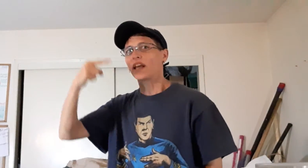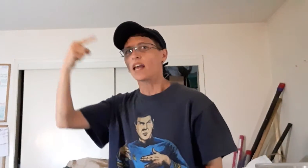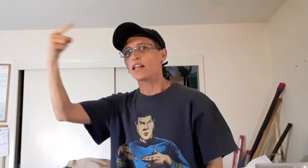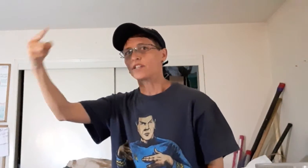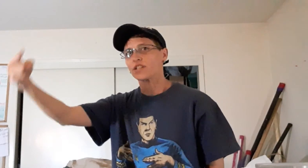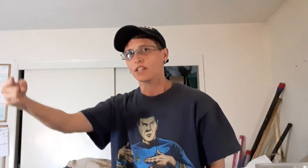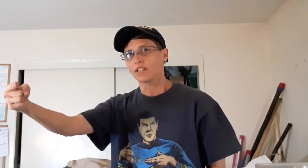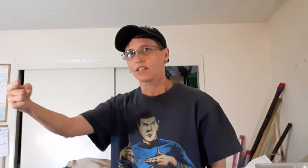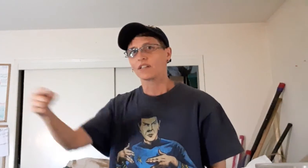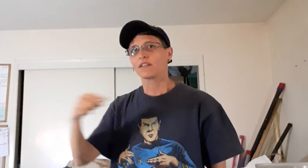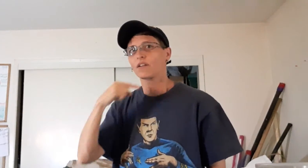Oration.